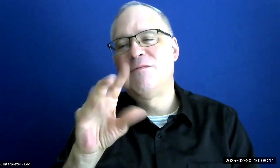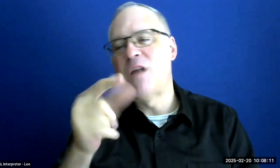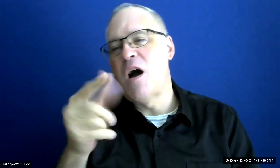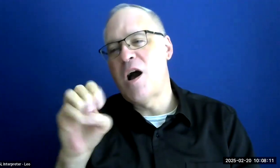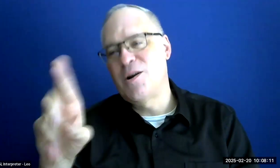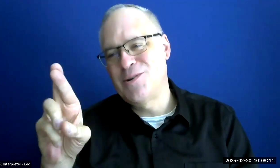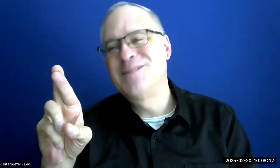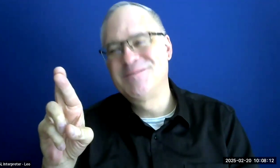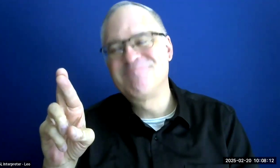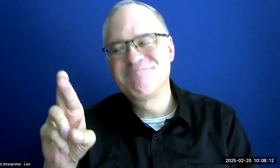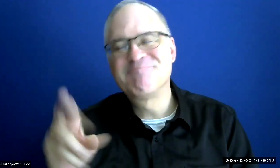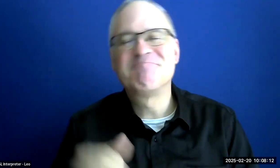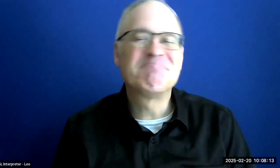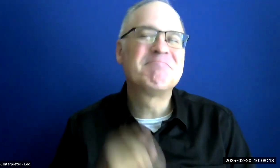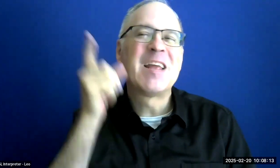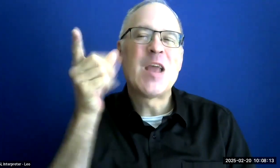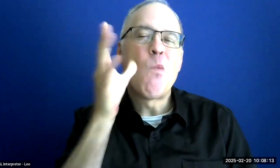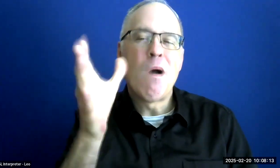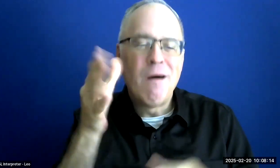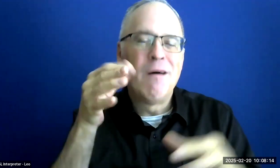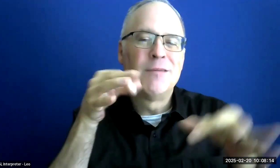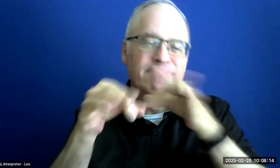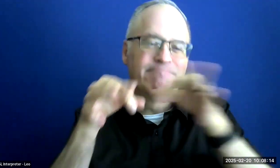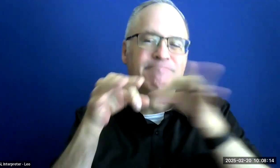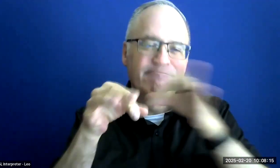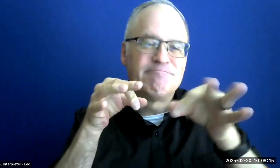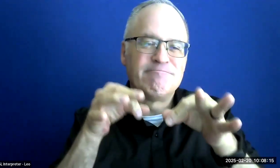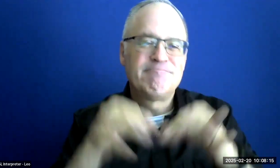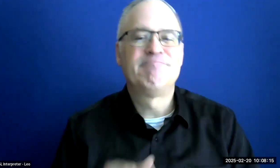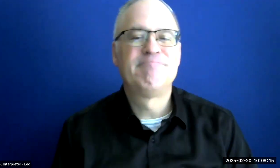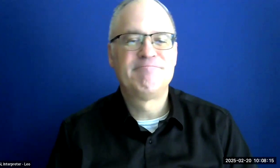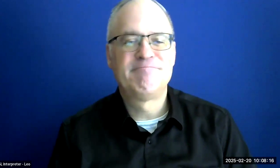share with us the theology of regionalization.